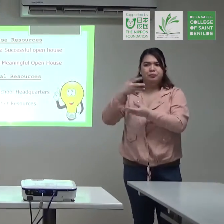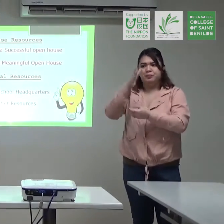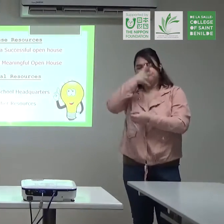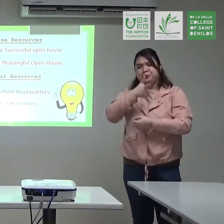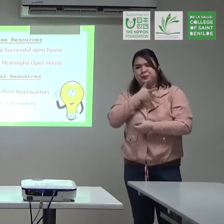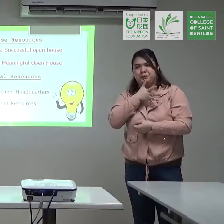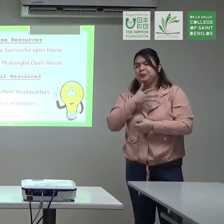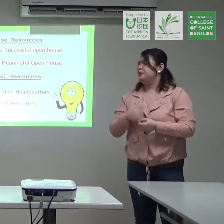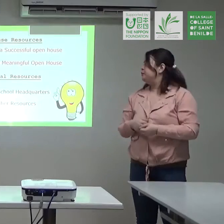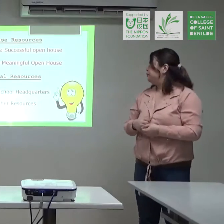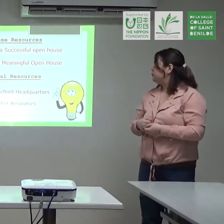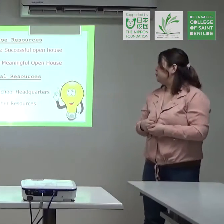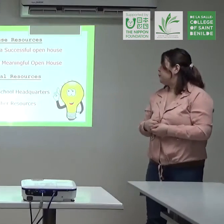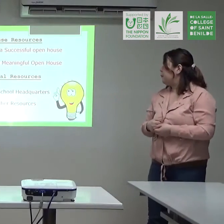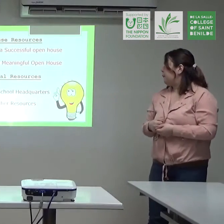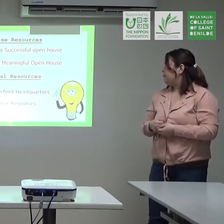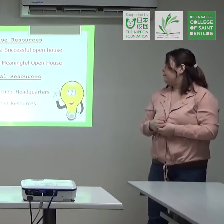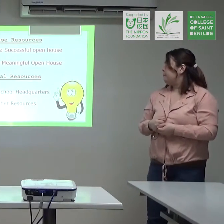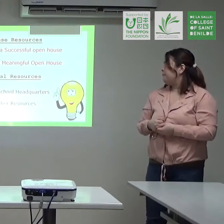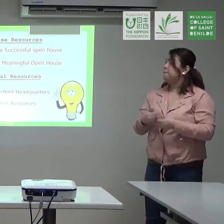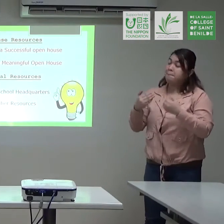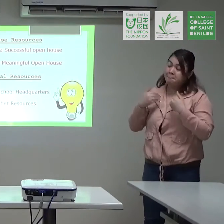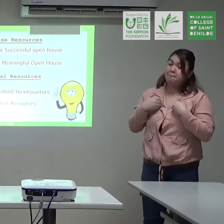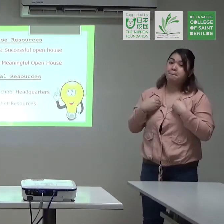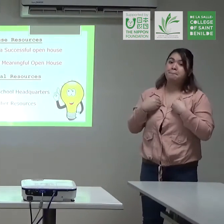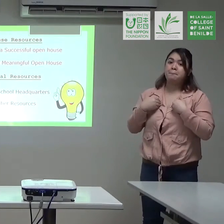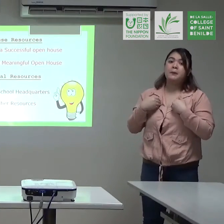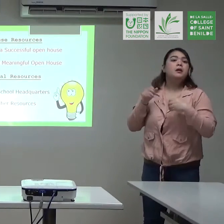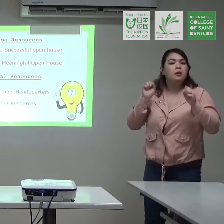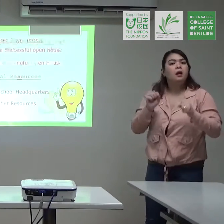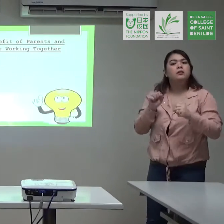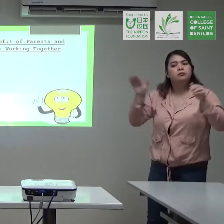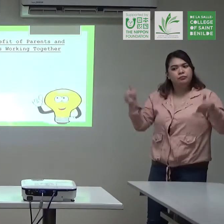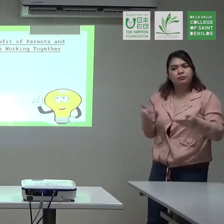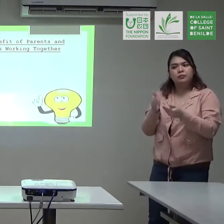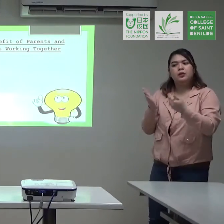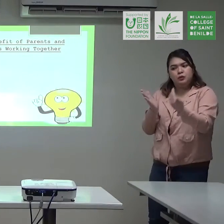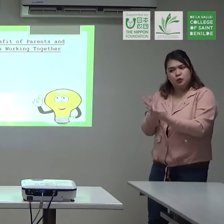New teacher resources. You can tell them, hello, ito yung bago natin.